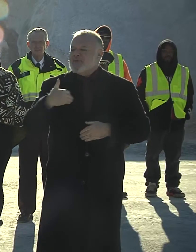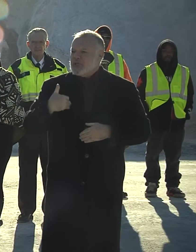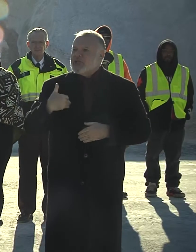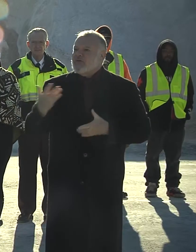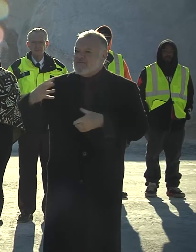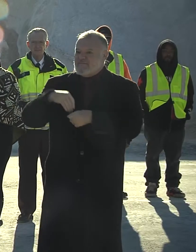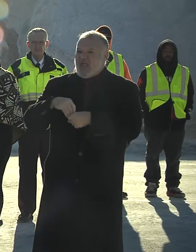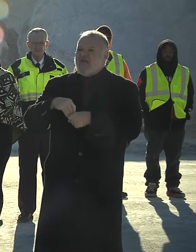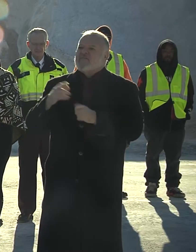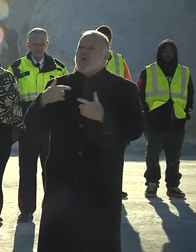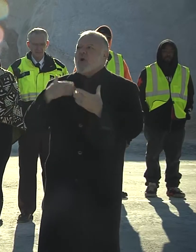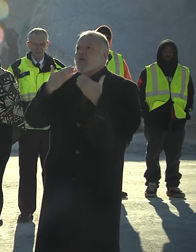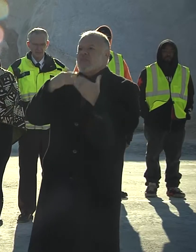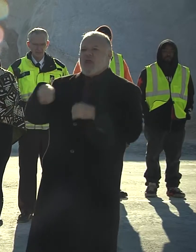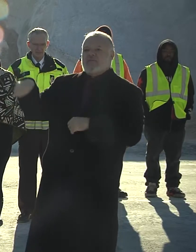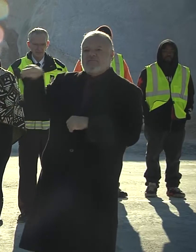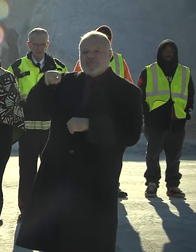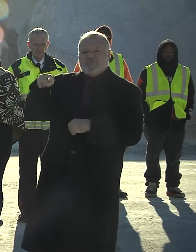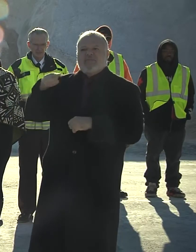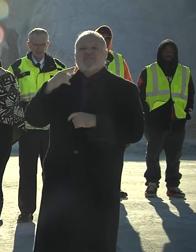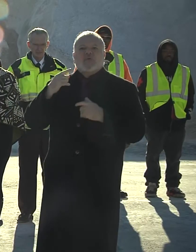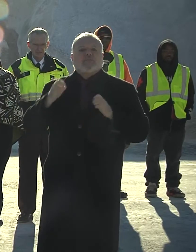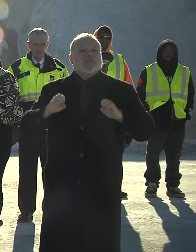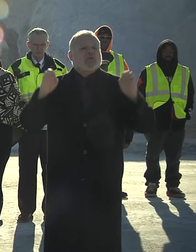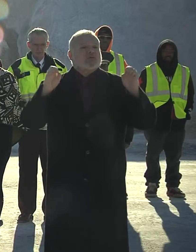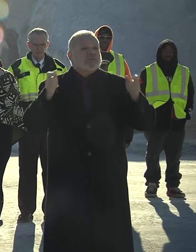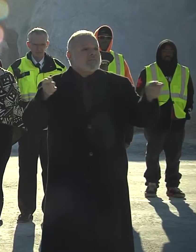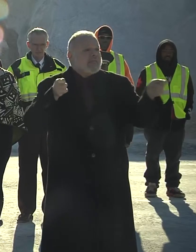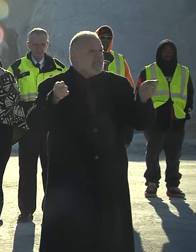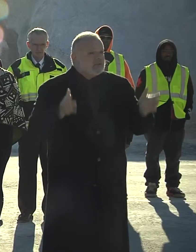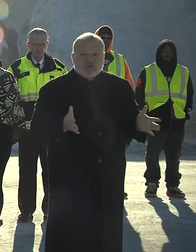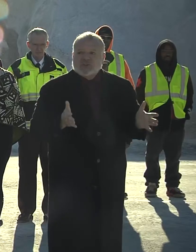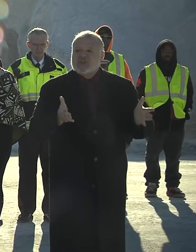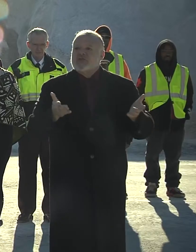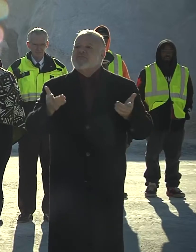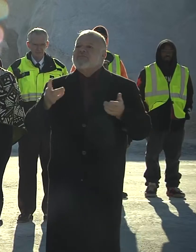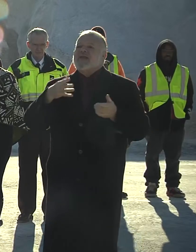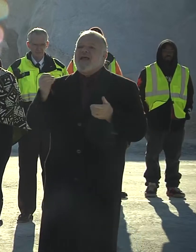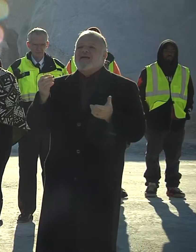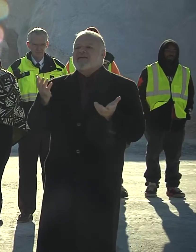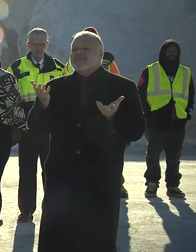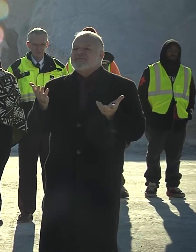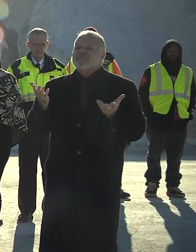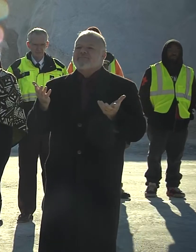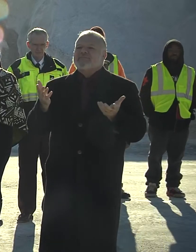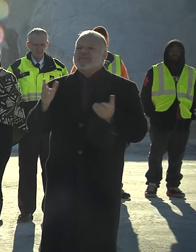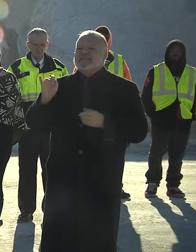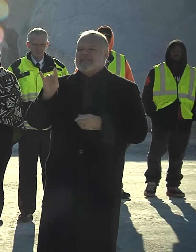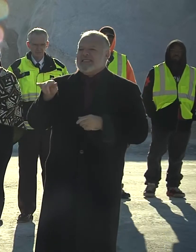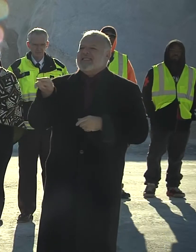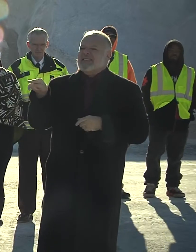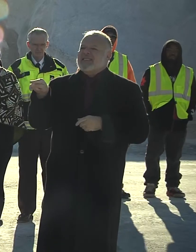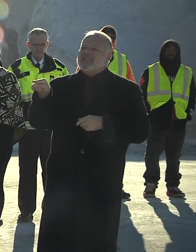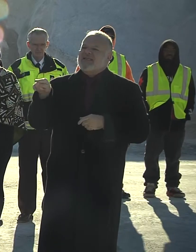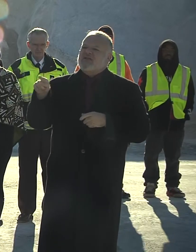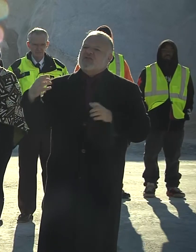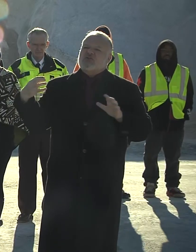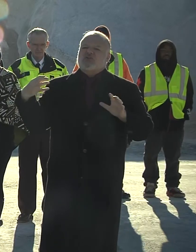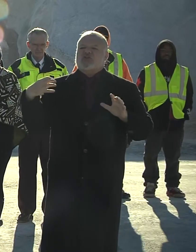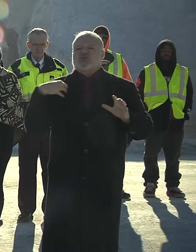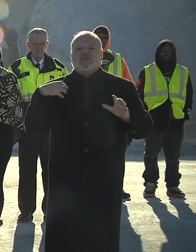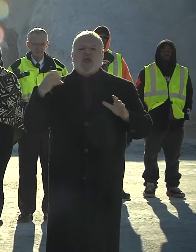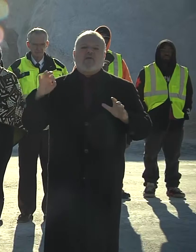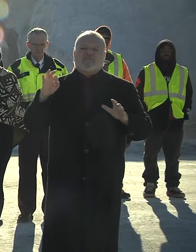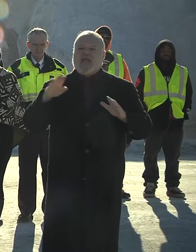of Emergency Management, Chief Sheila Dillon, Chief of Housing, Chief Yasha Franklin Hodge of our Streets